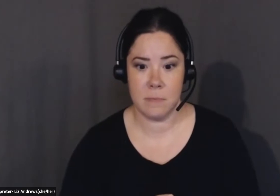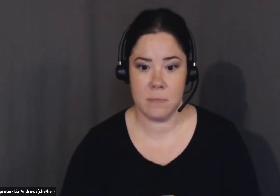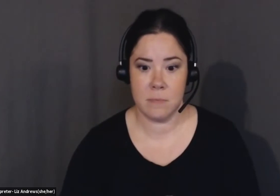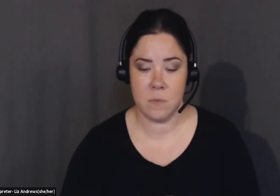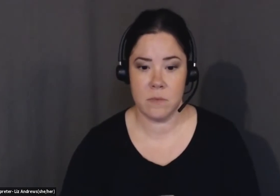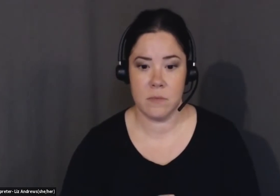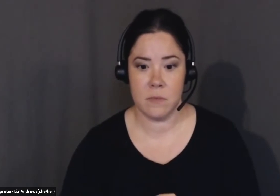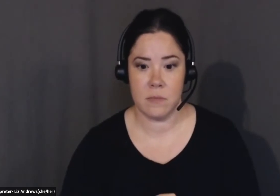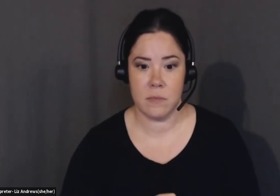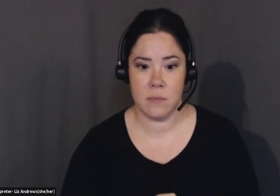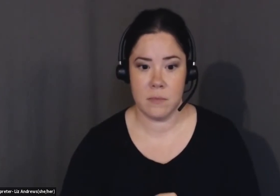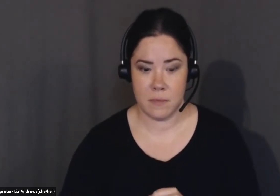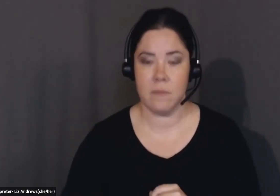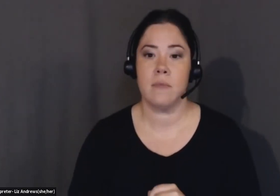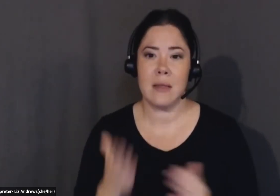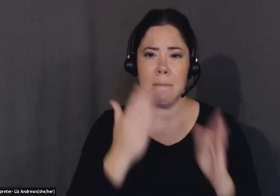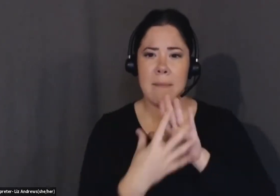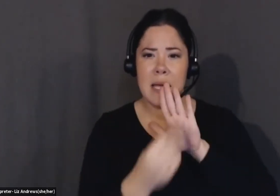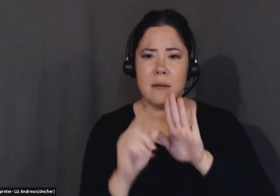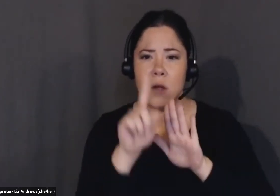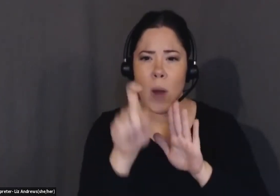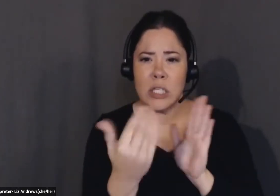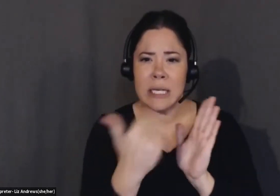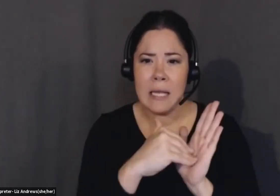And maybe if you want to repeat the question one more time.